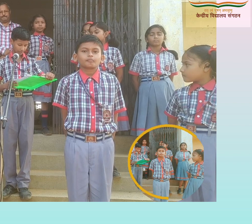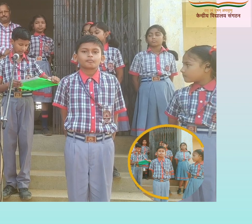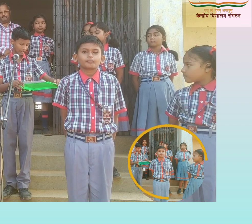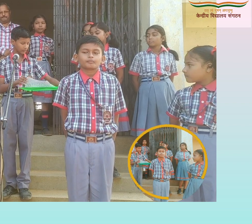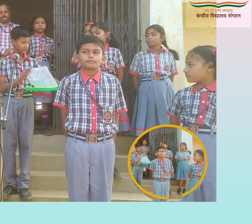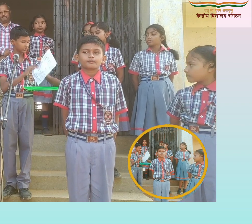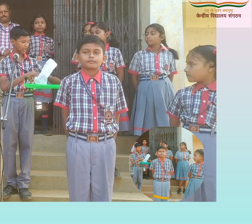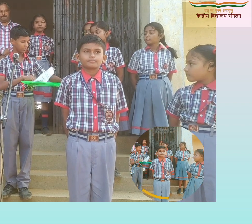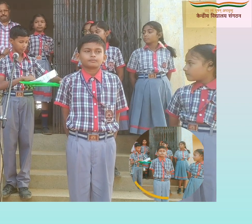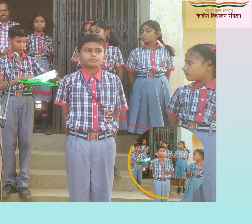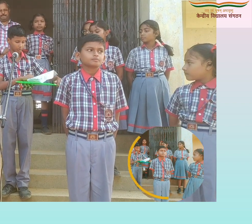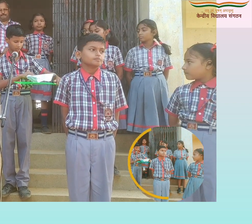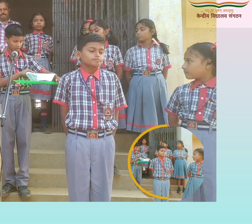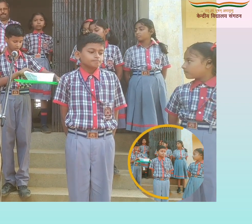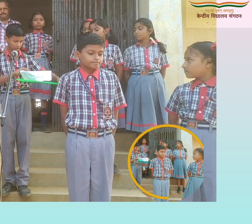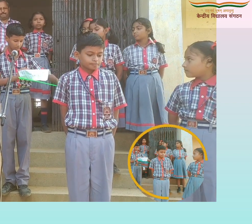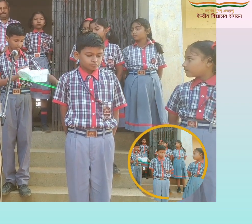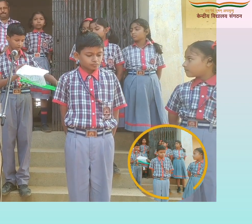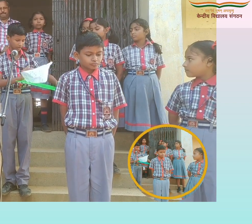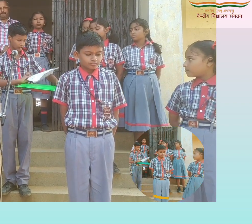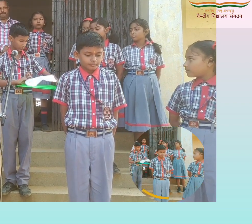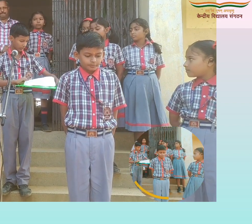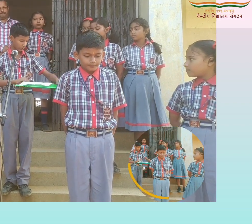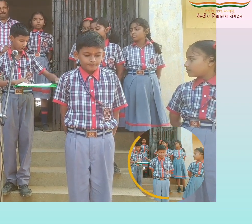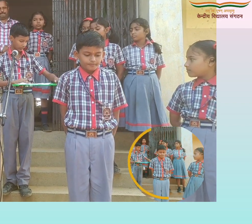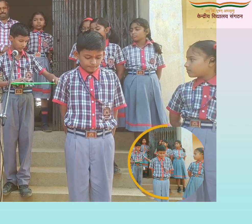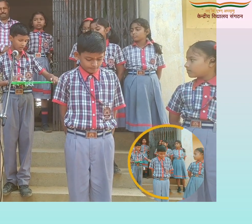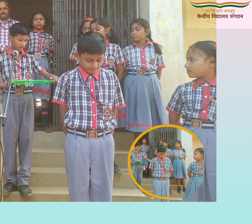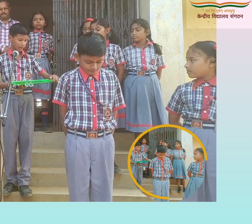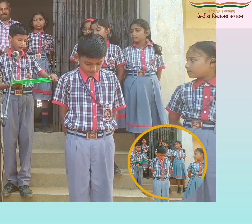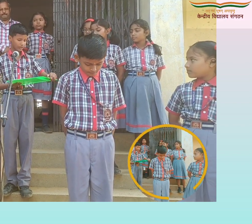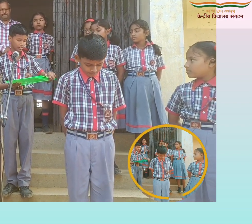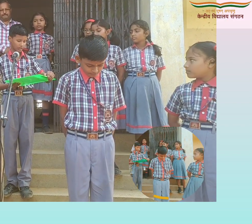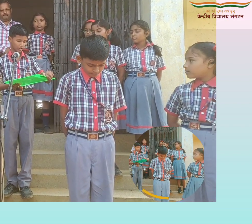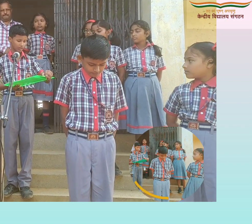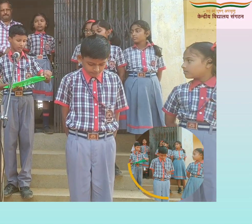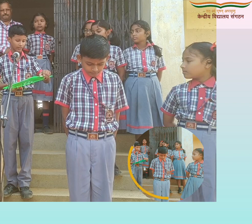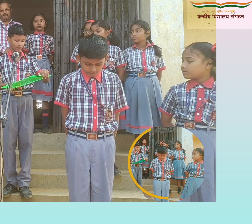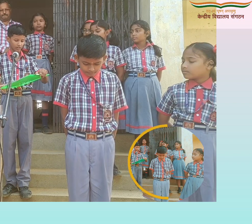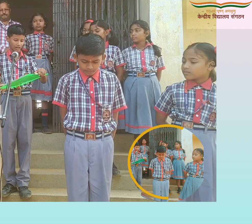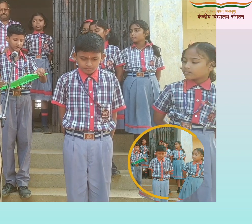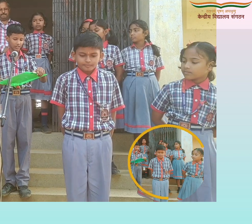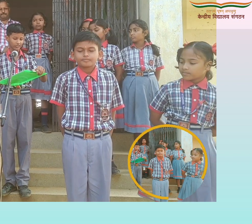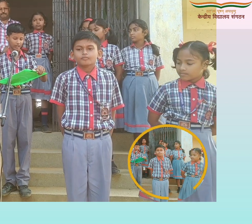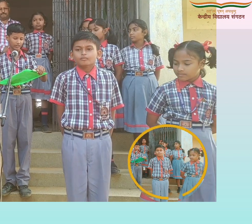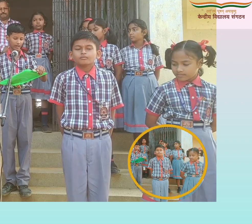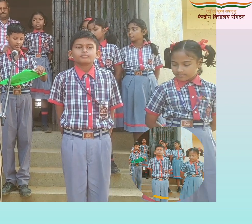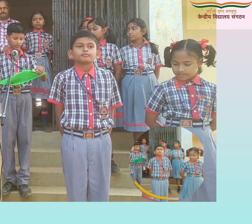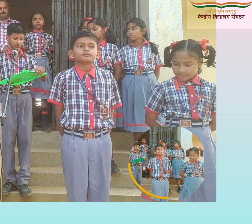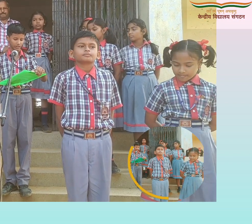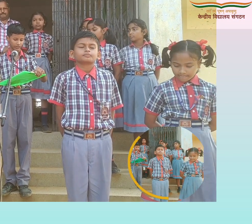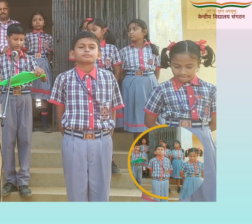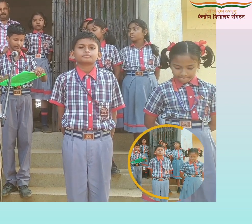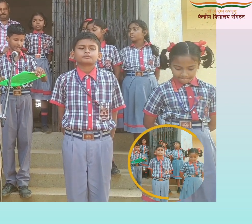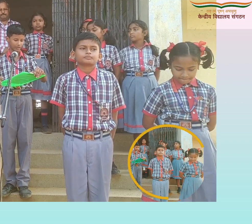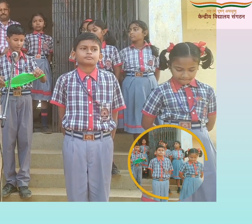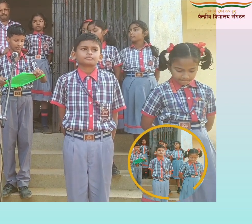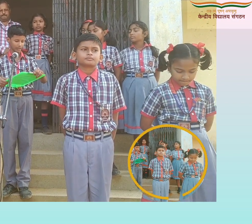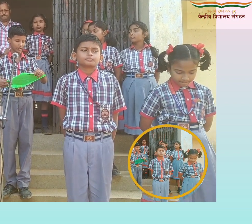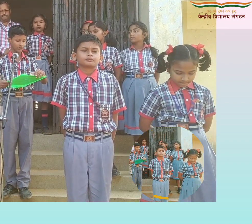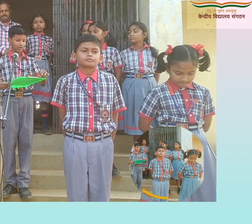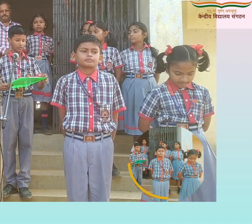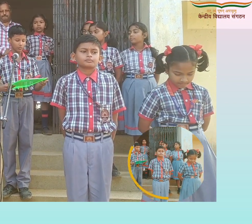community, the sign language can be promoted in various areas. Every year, International Sign Language Day